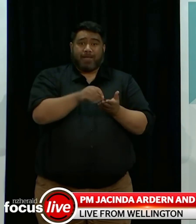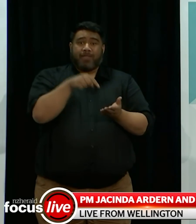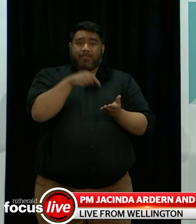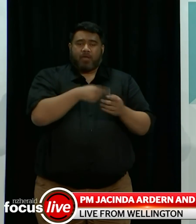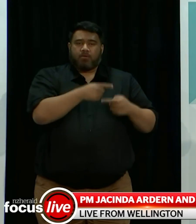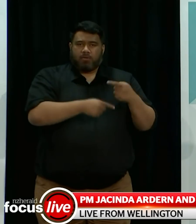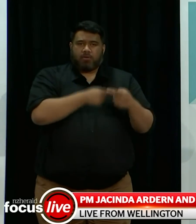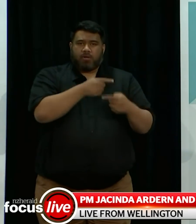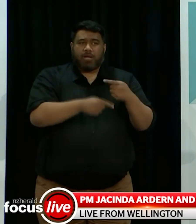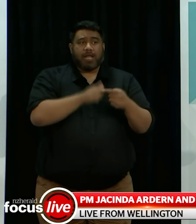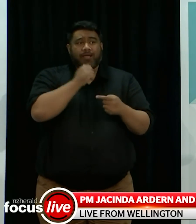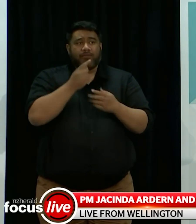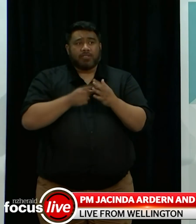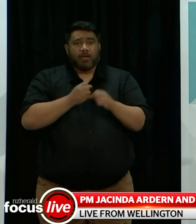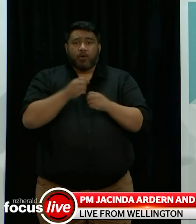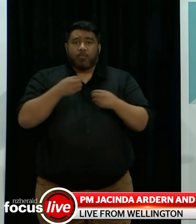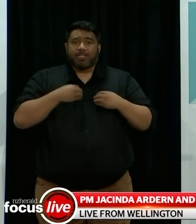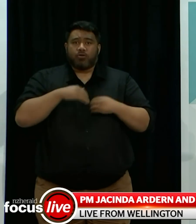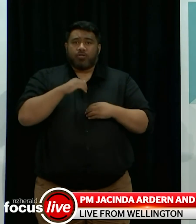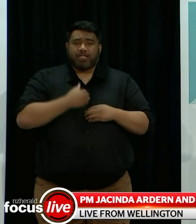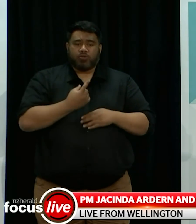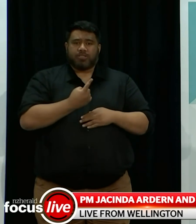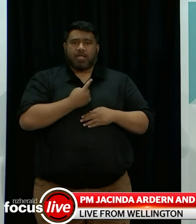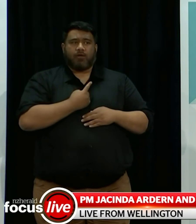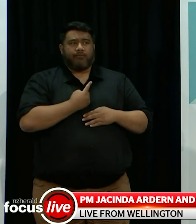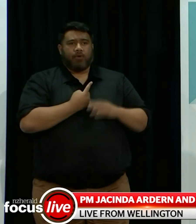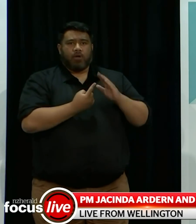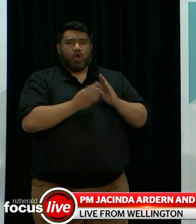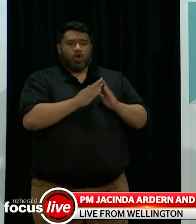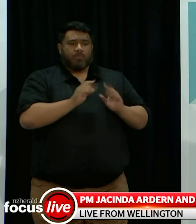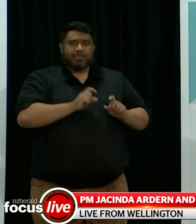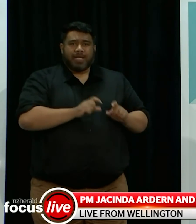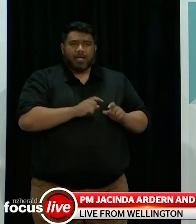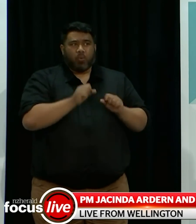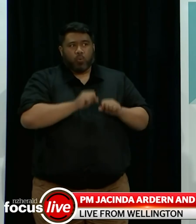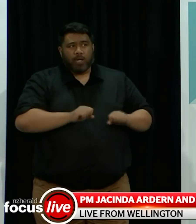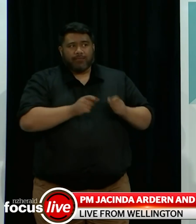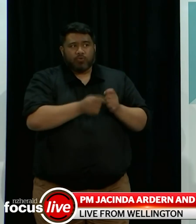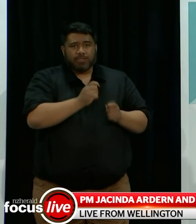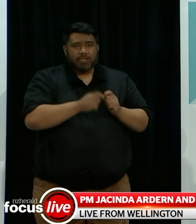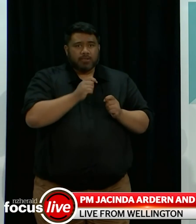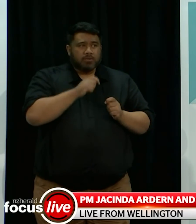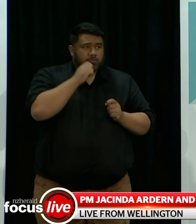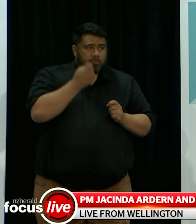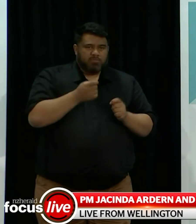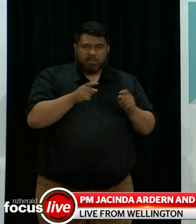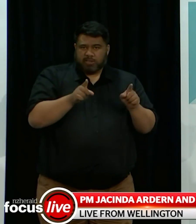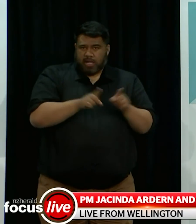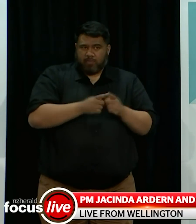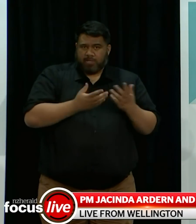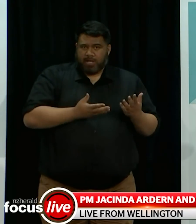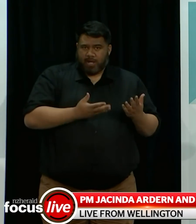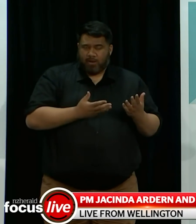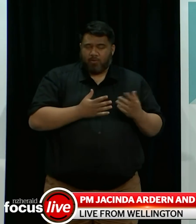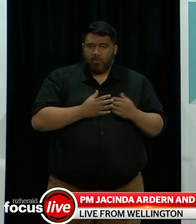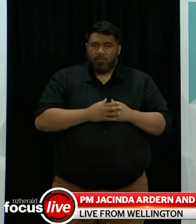support those who need to self-isolate, including when waiting for test results, as they do now at every level of the new framework.